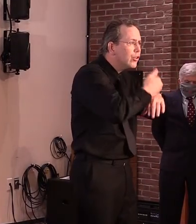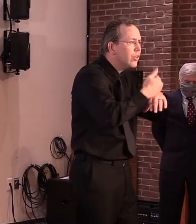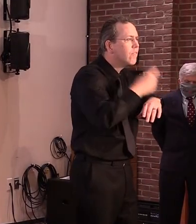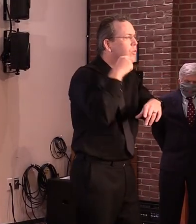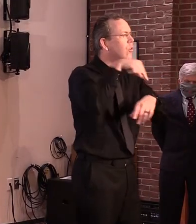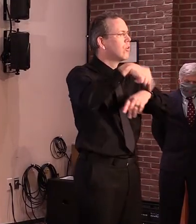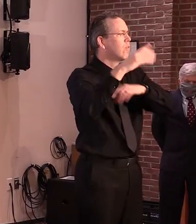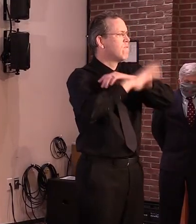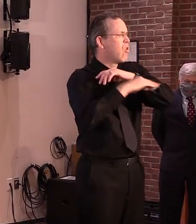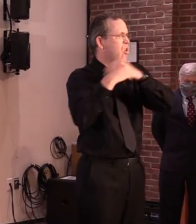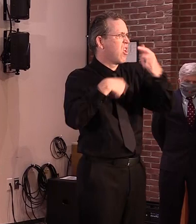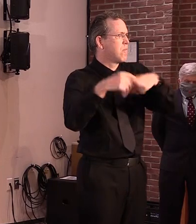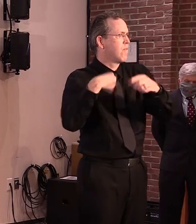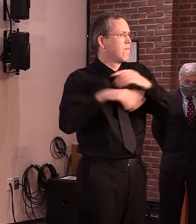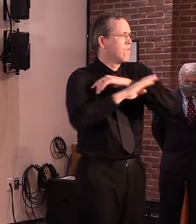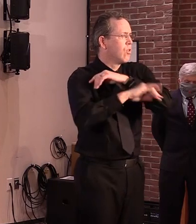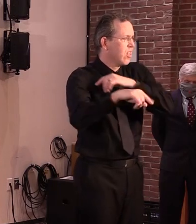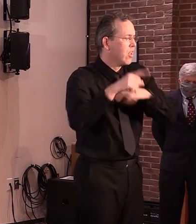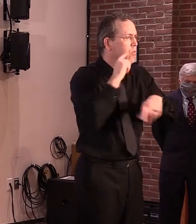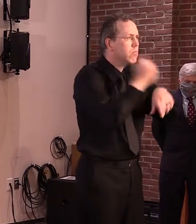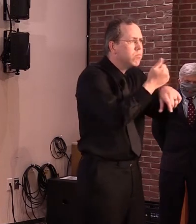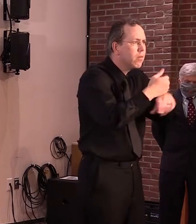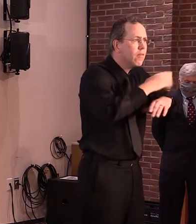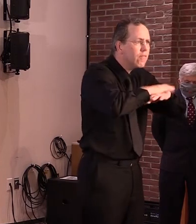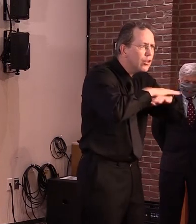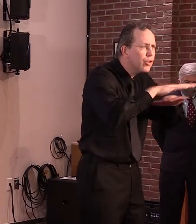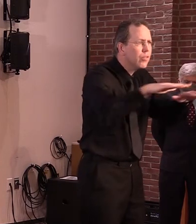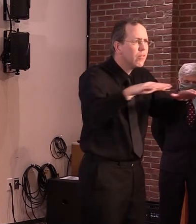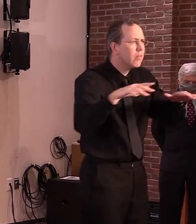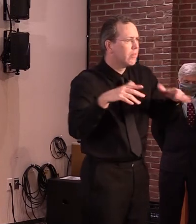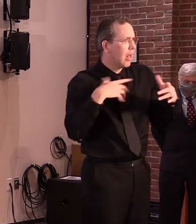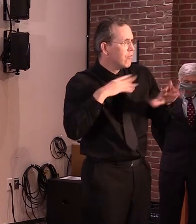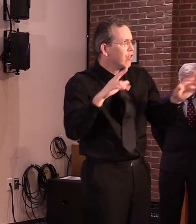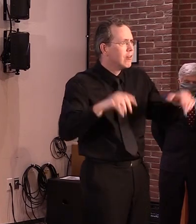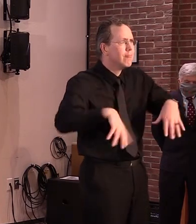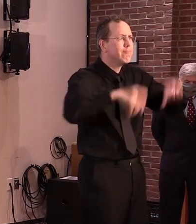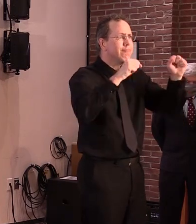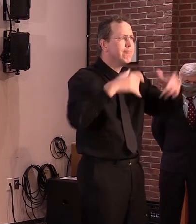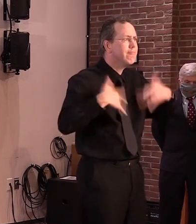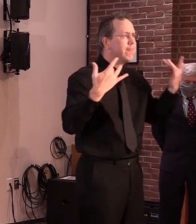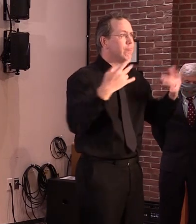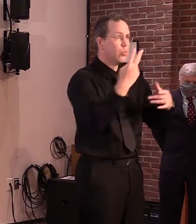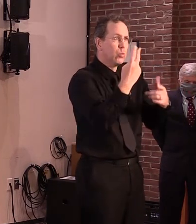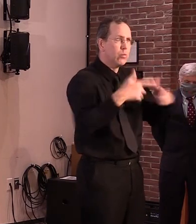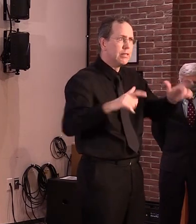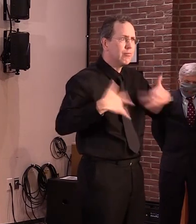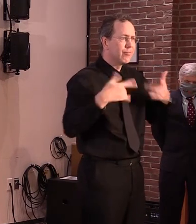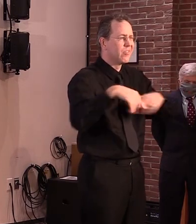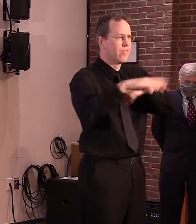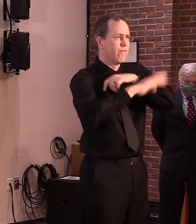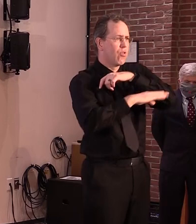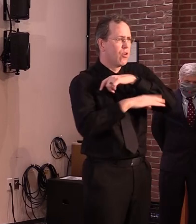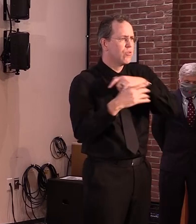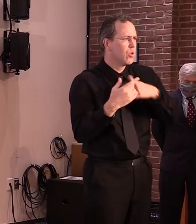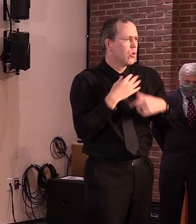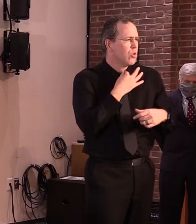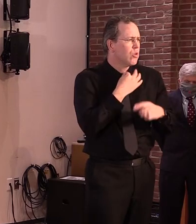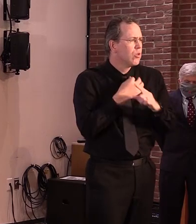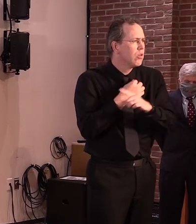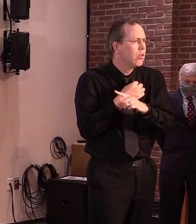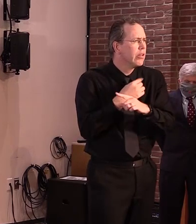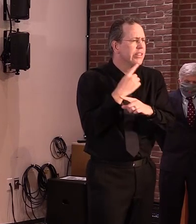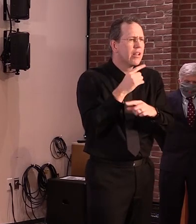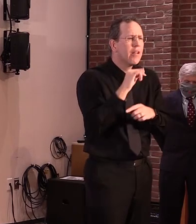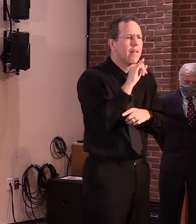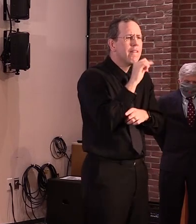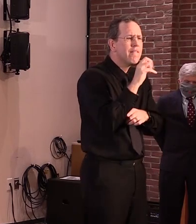the wording of Addendum 15 is confusing, saying that traditional fairs and festivals are hereby canceled until further notice. Should those